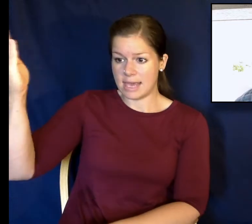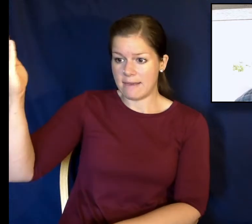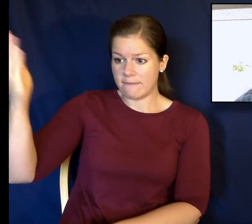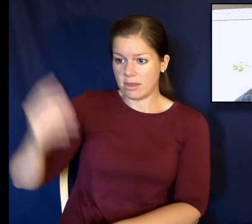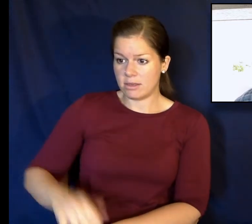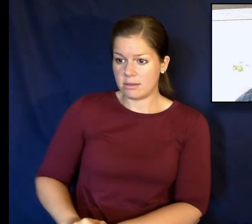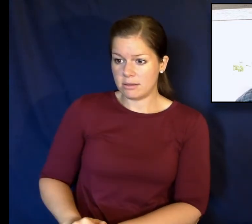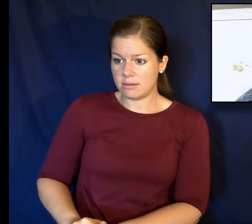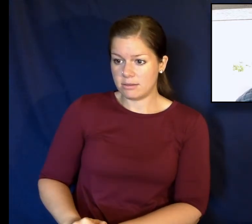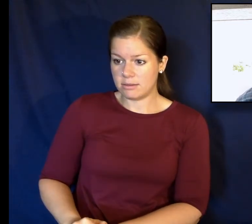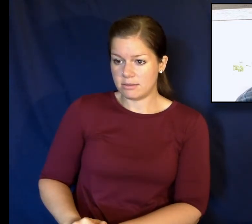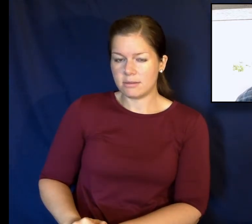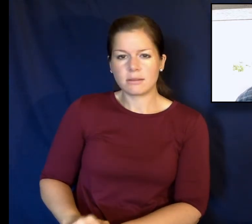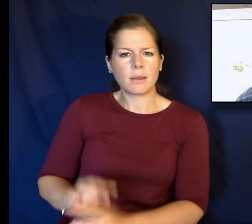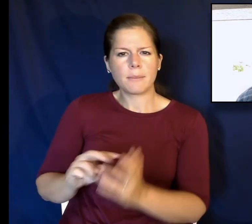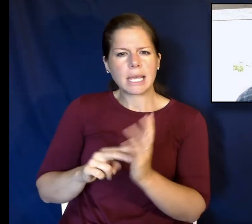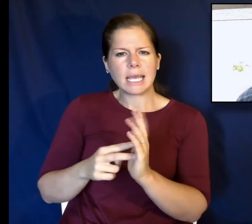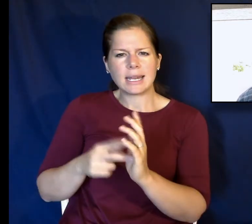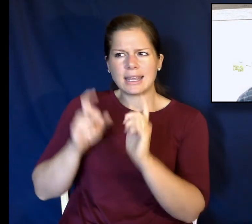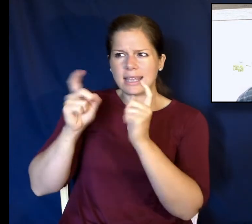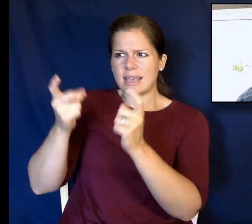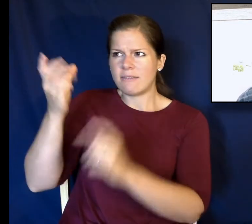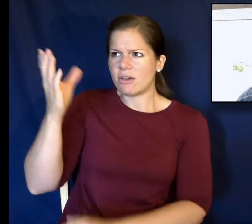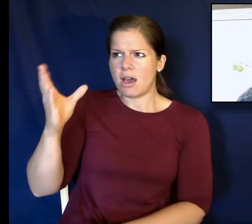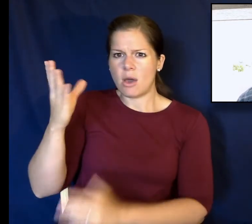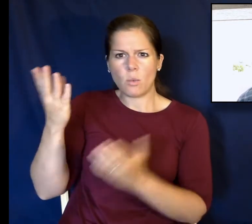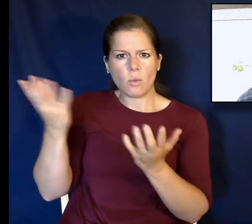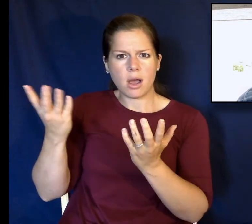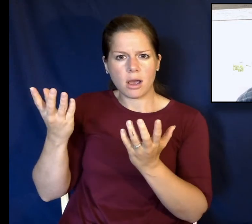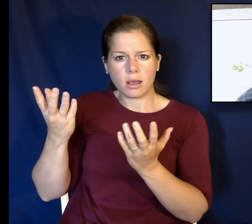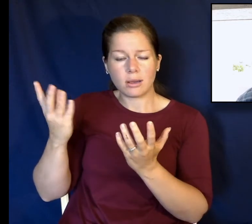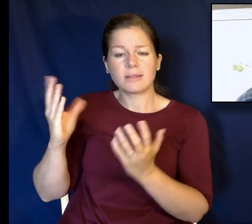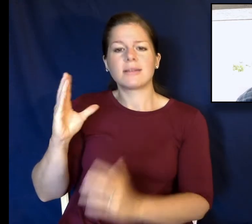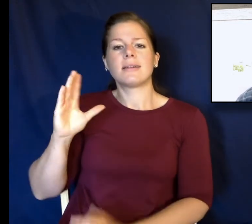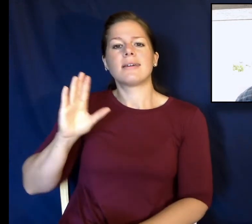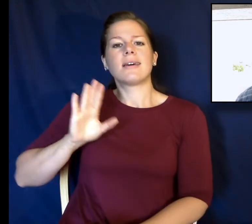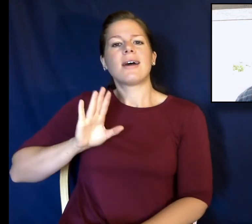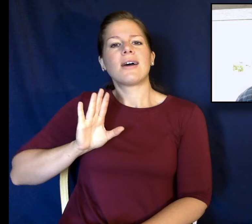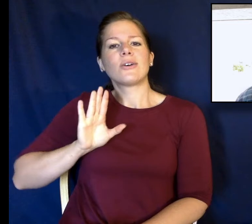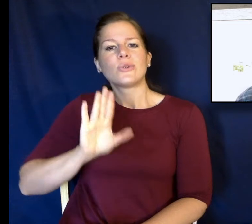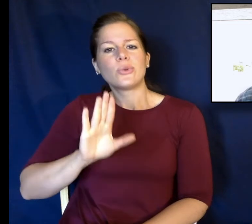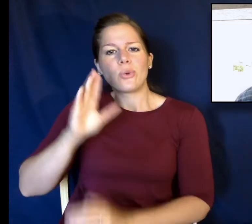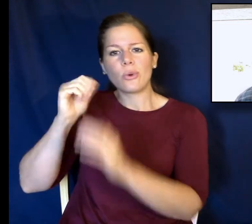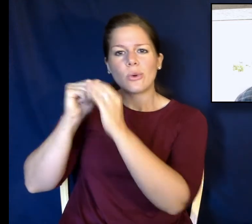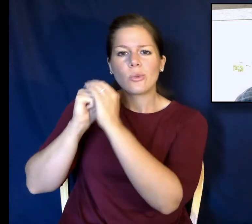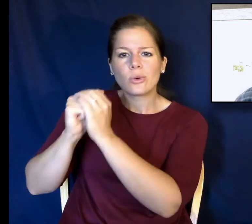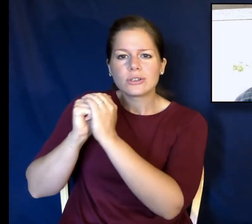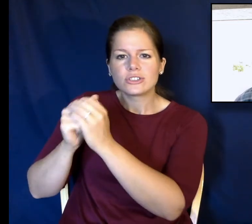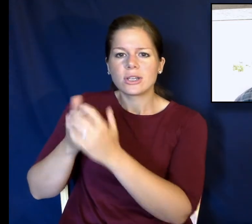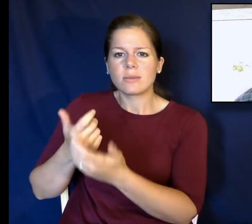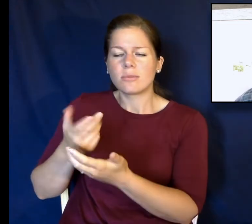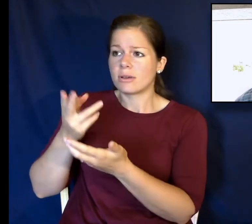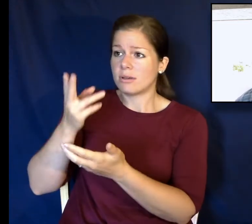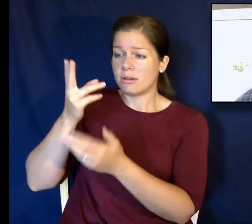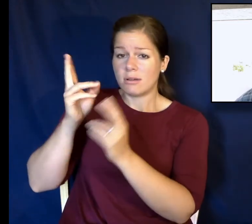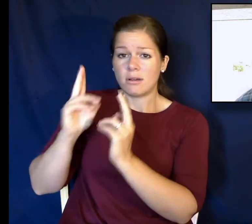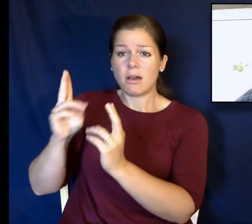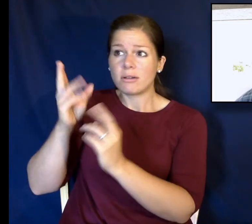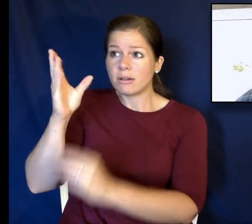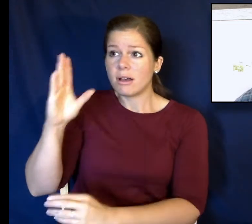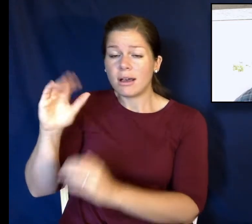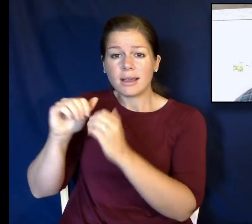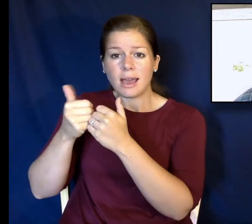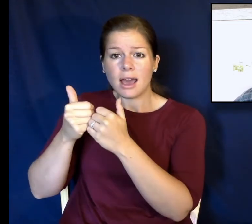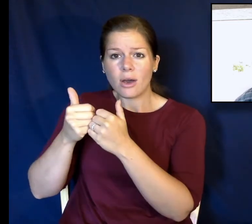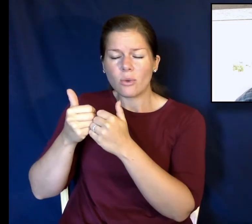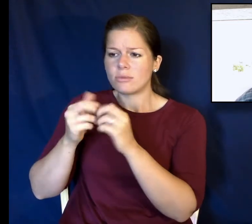God your worship. Honor God by following him. Honor God by responding